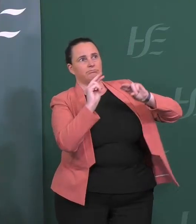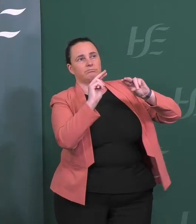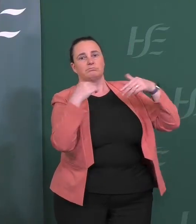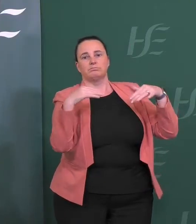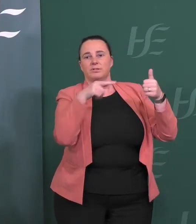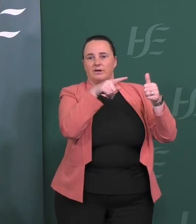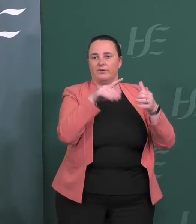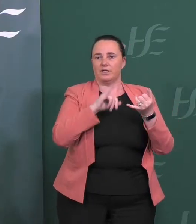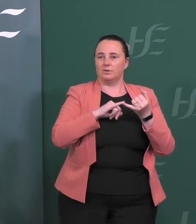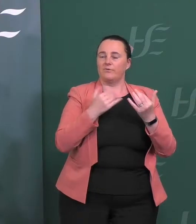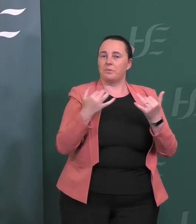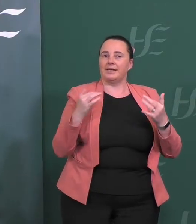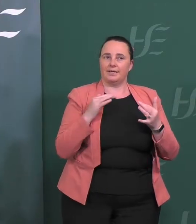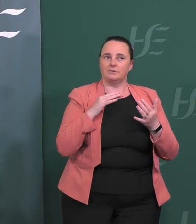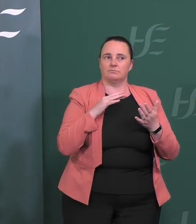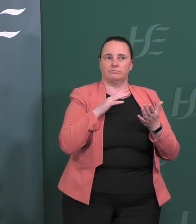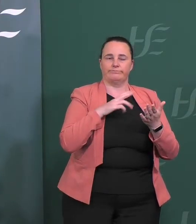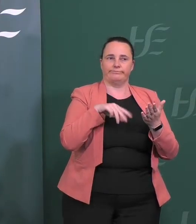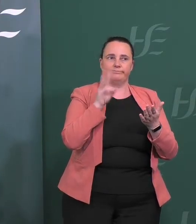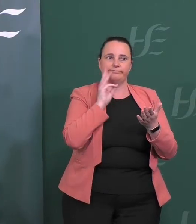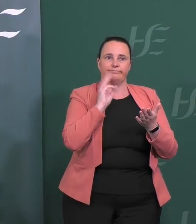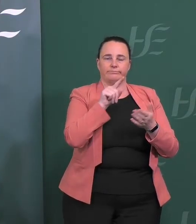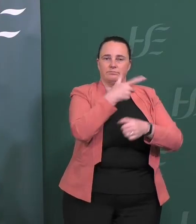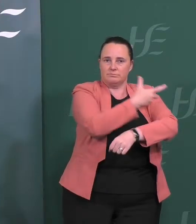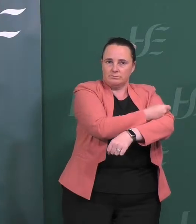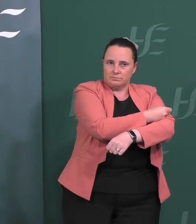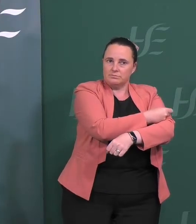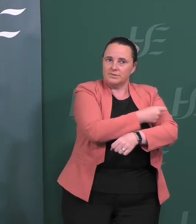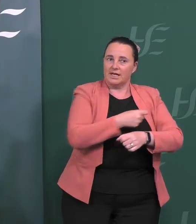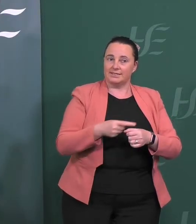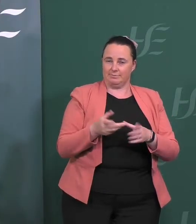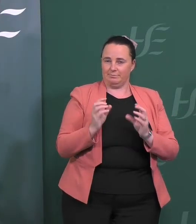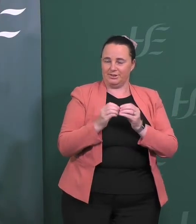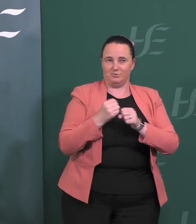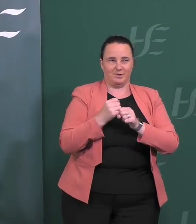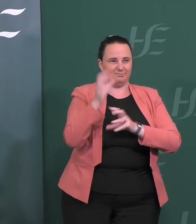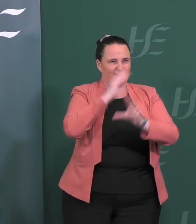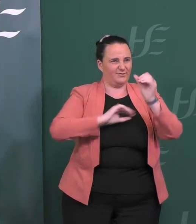uptake. We are on the final furlong, as I described, in the race to get the